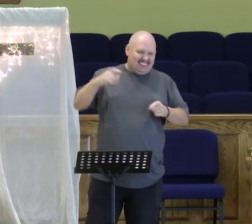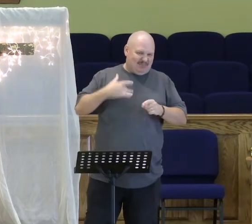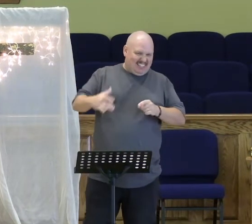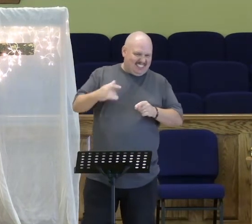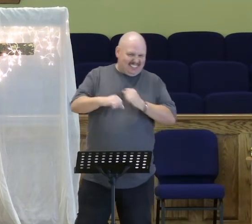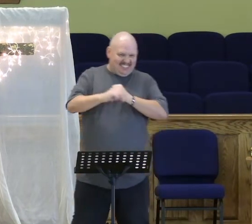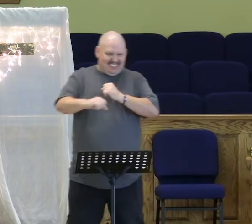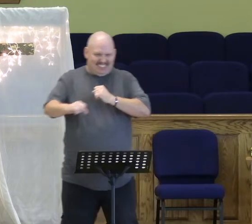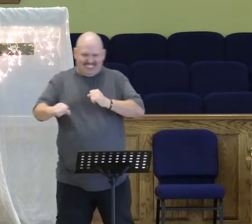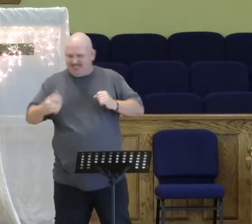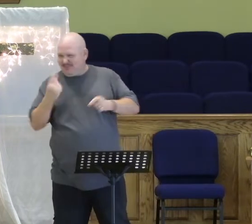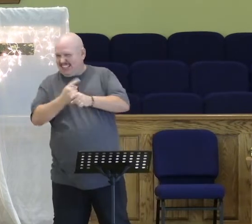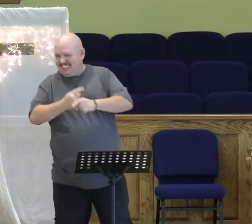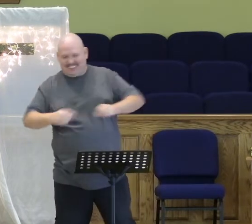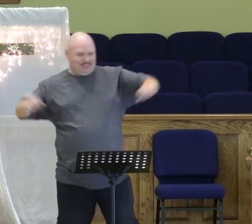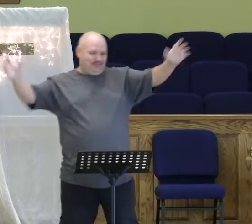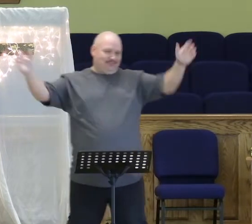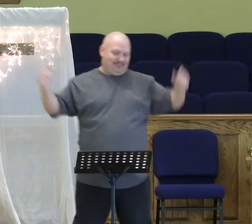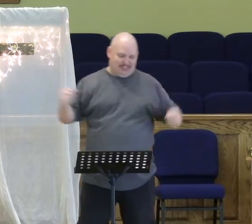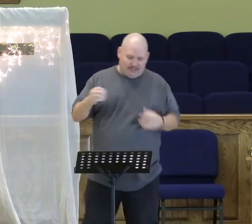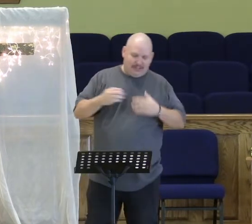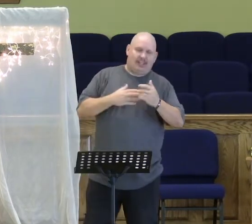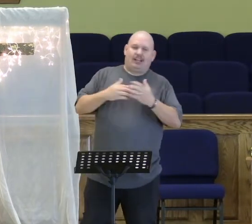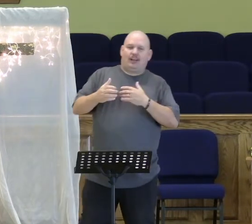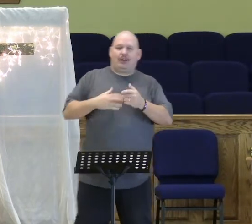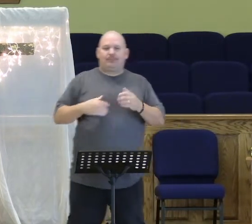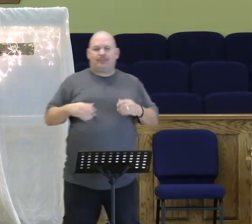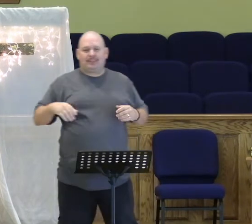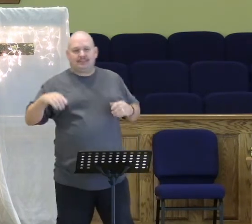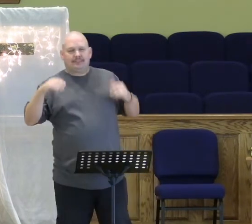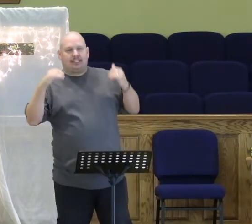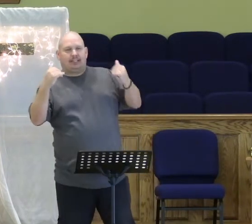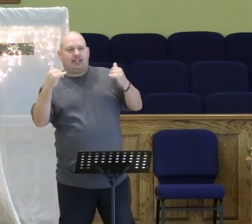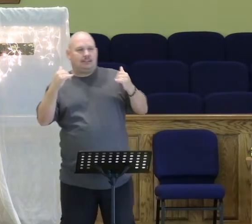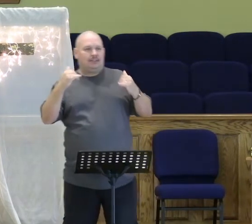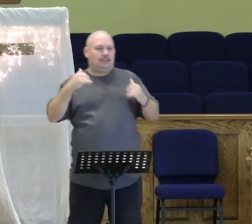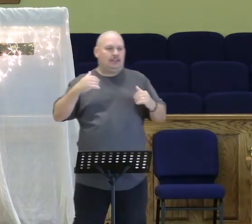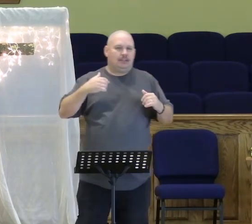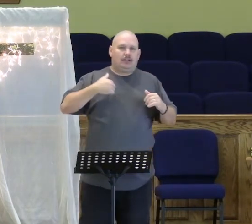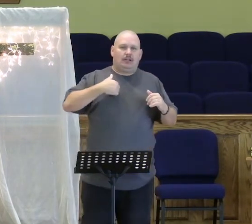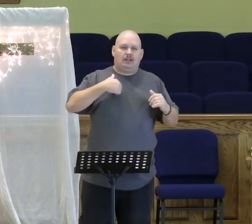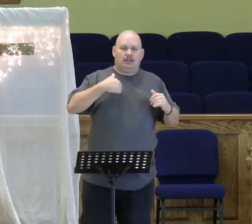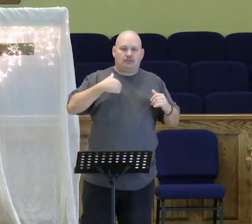are always, you know, running kind of late and stuff. But anyways,